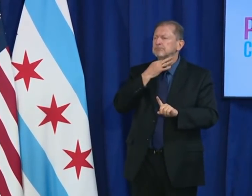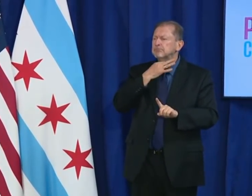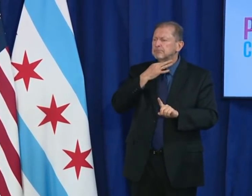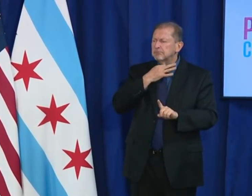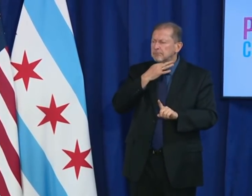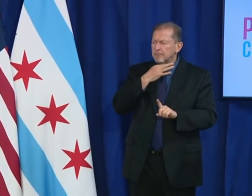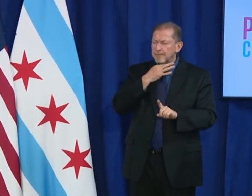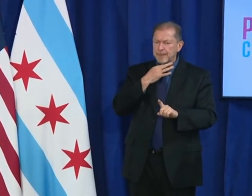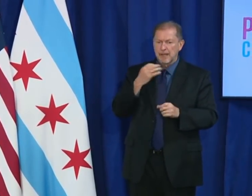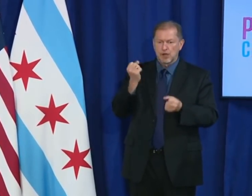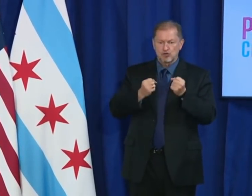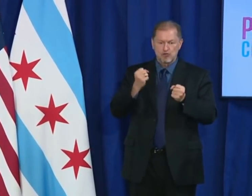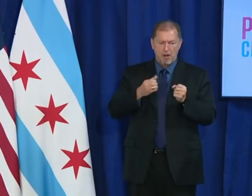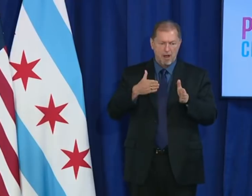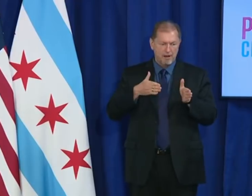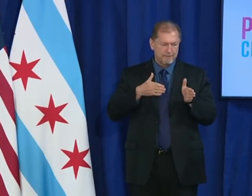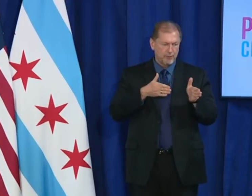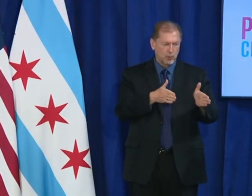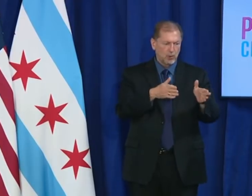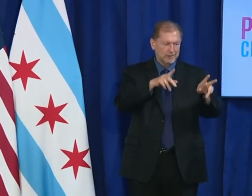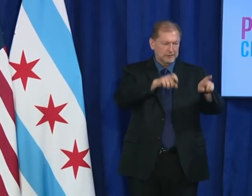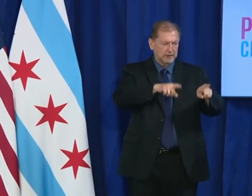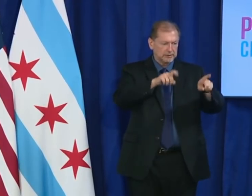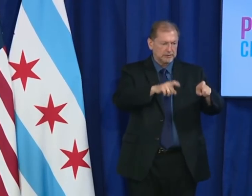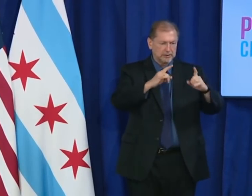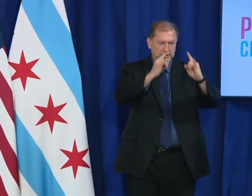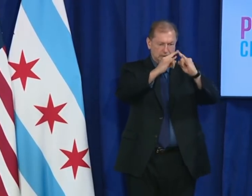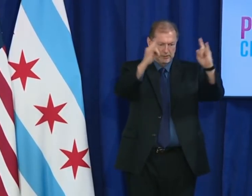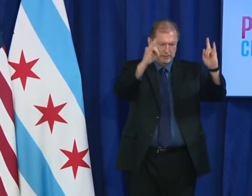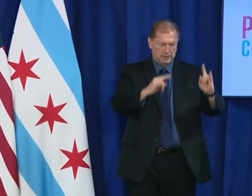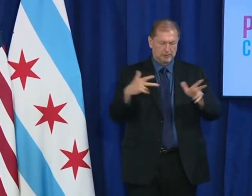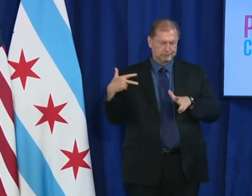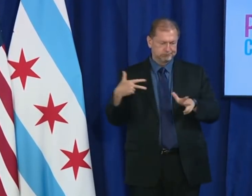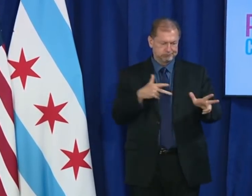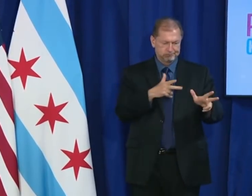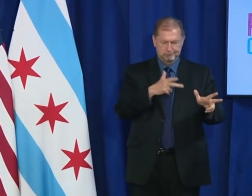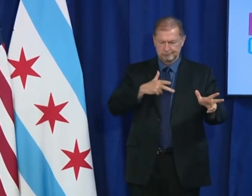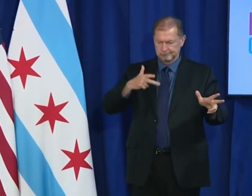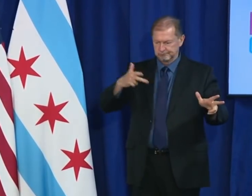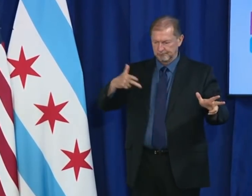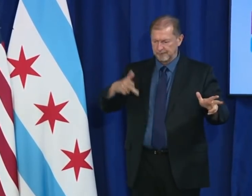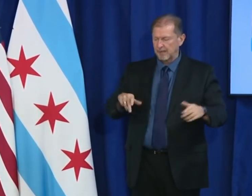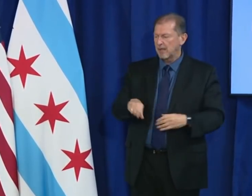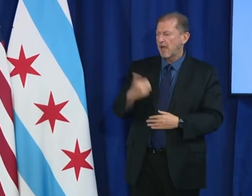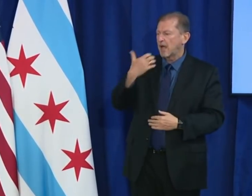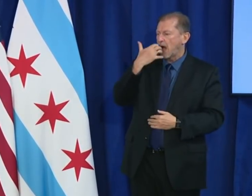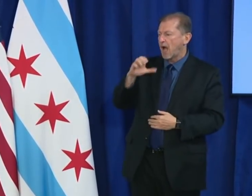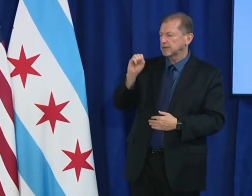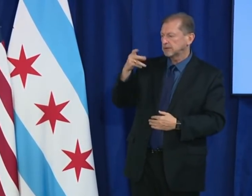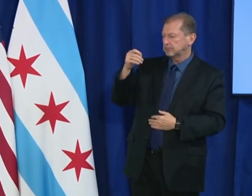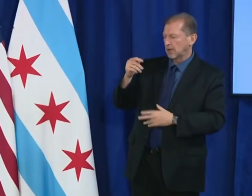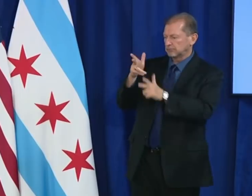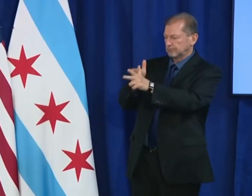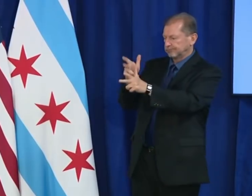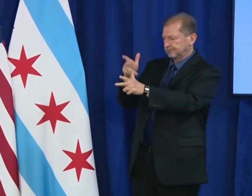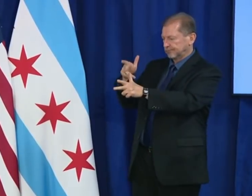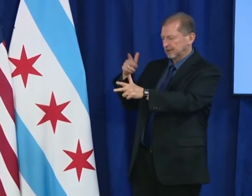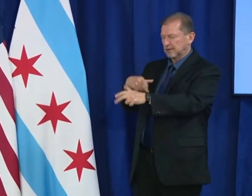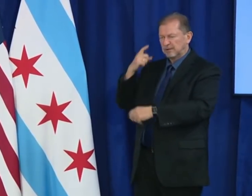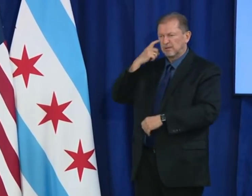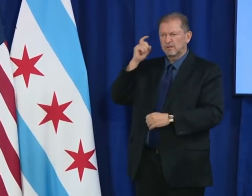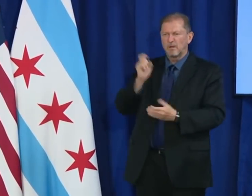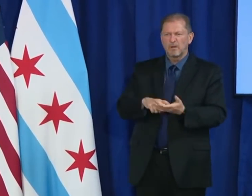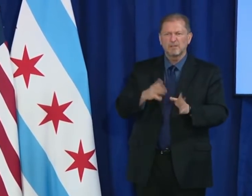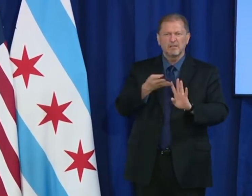lines at drive-through testing facilities in hotspot zip codes and elsewhere in the city are growing by the day. Yesterday, the line at